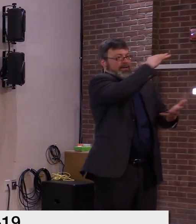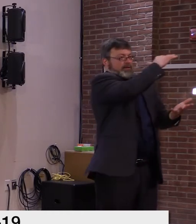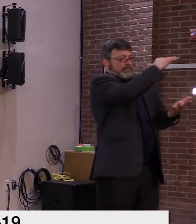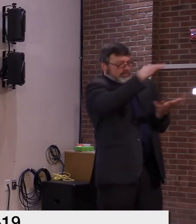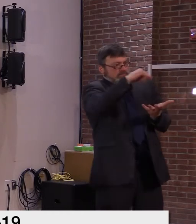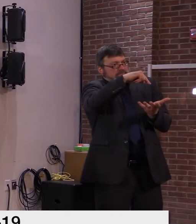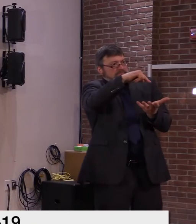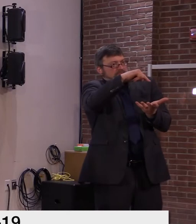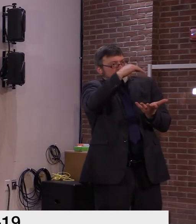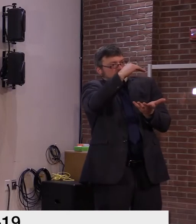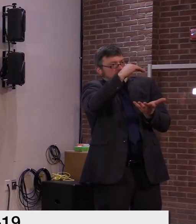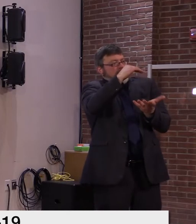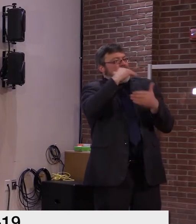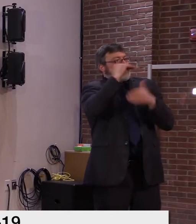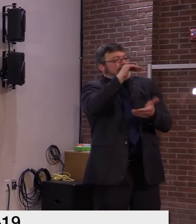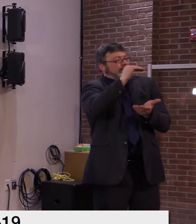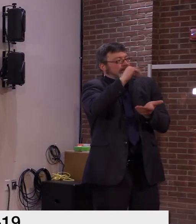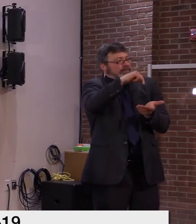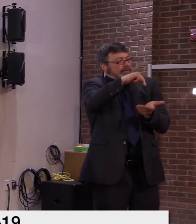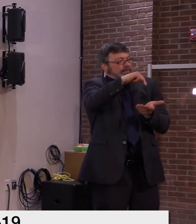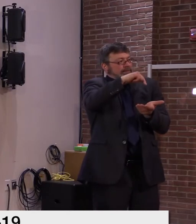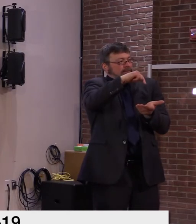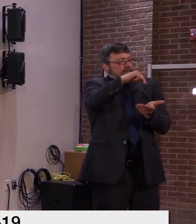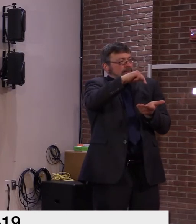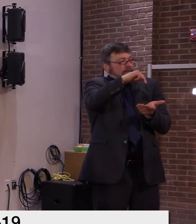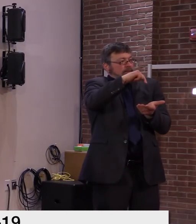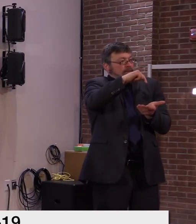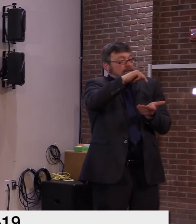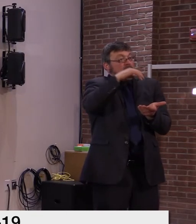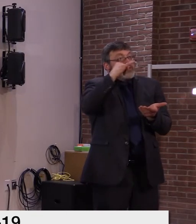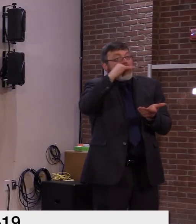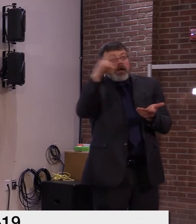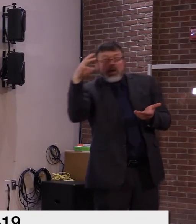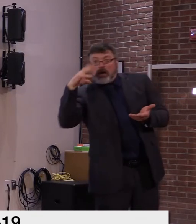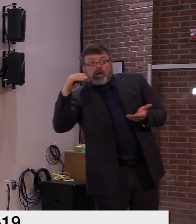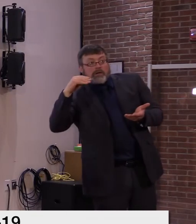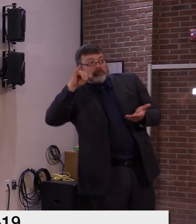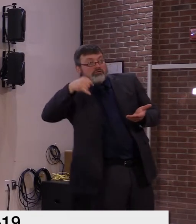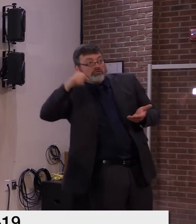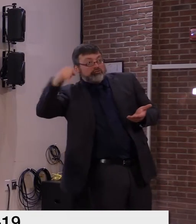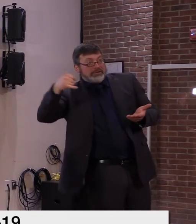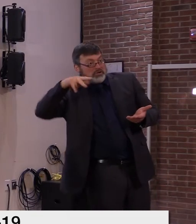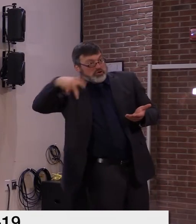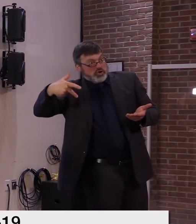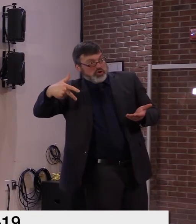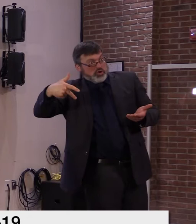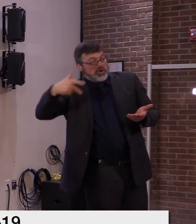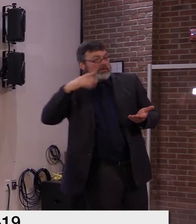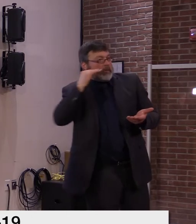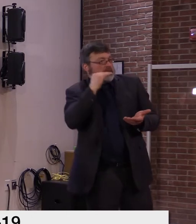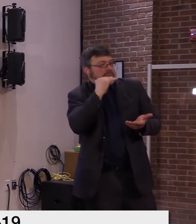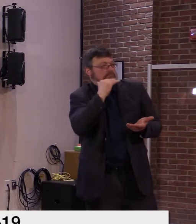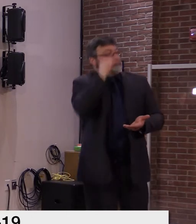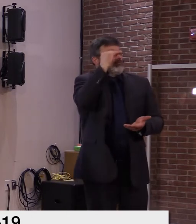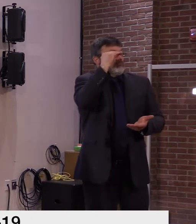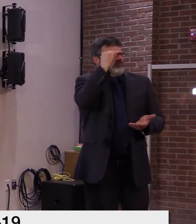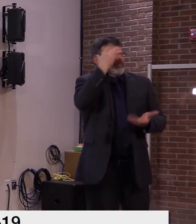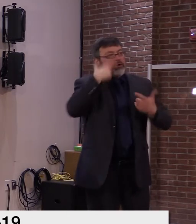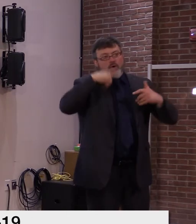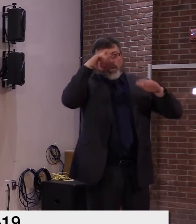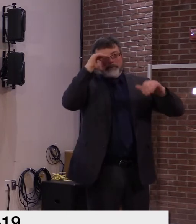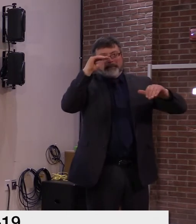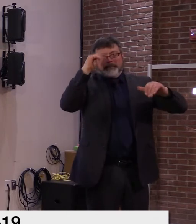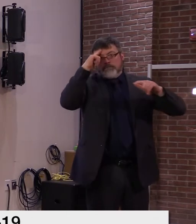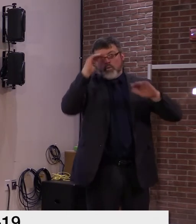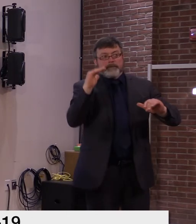Our planning has been ramped up as a result of potential new supplies coming into the state. We're not settled yet on what the next phase